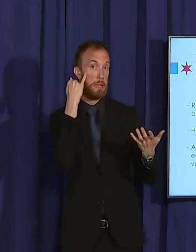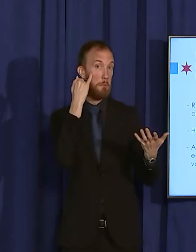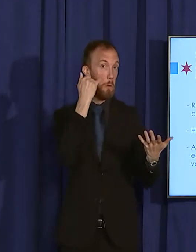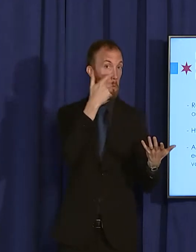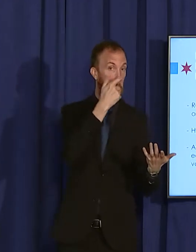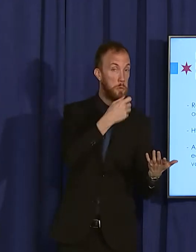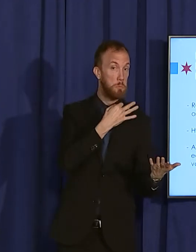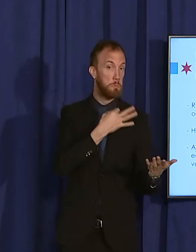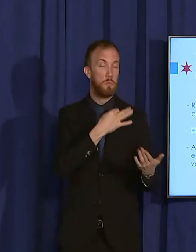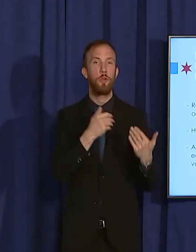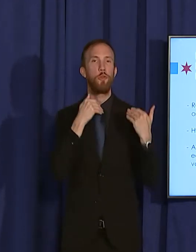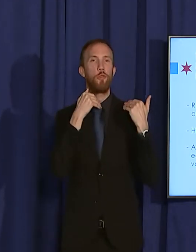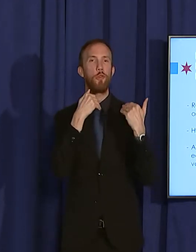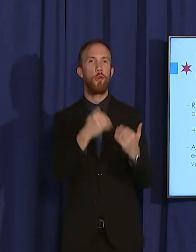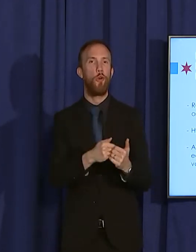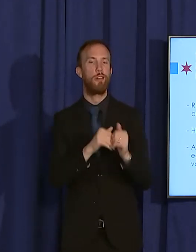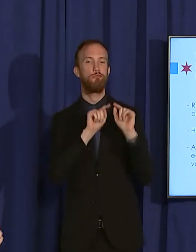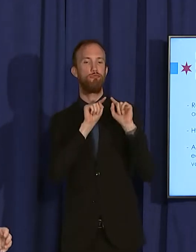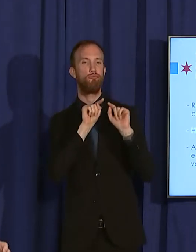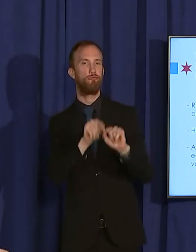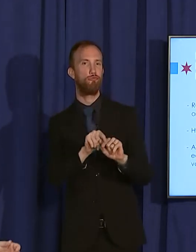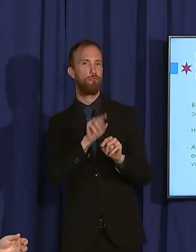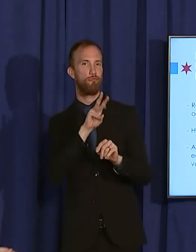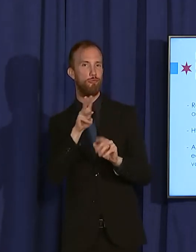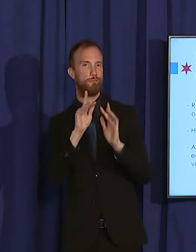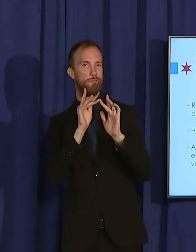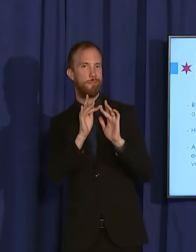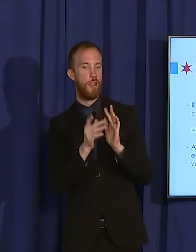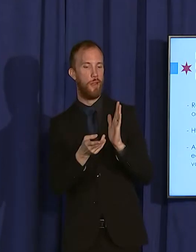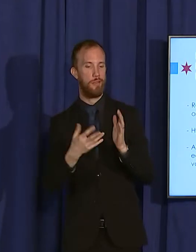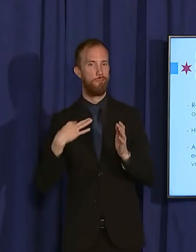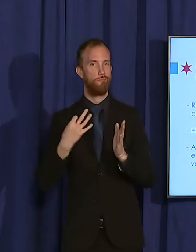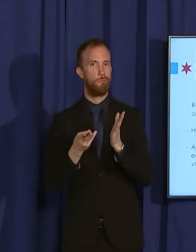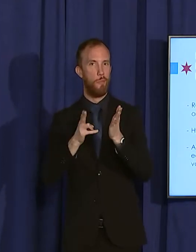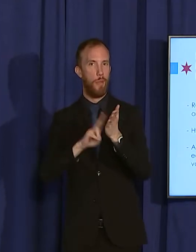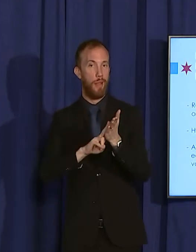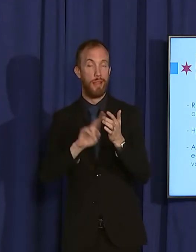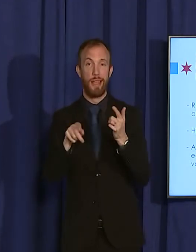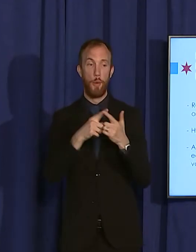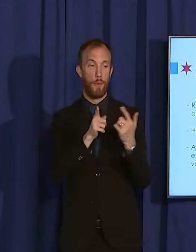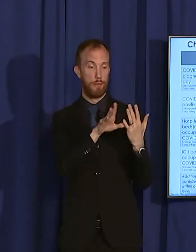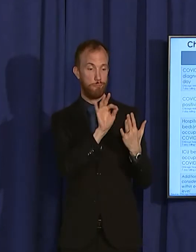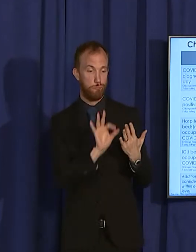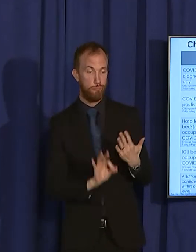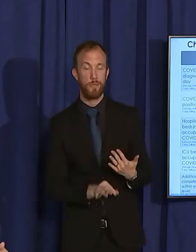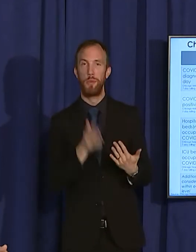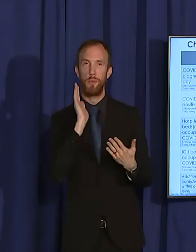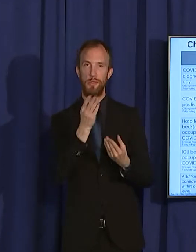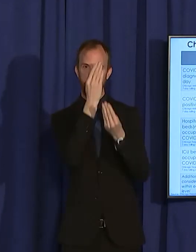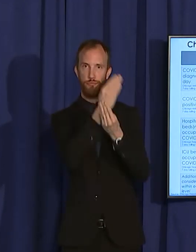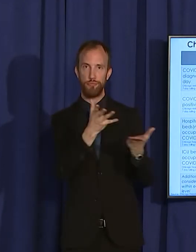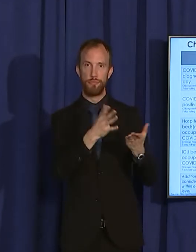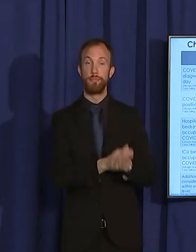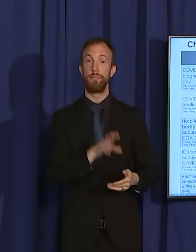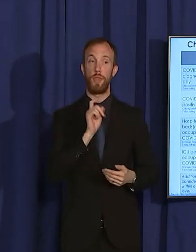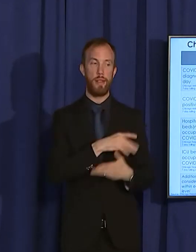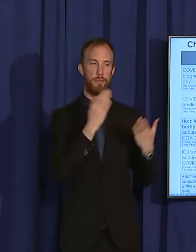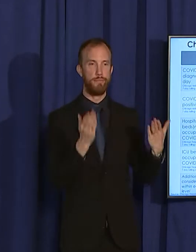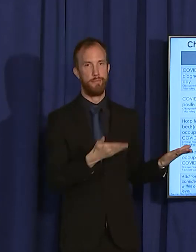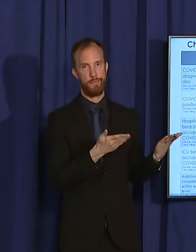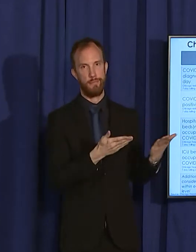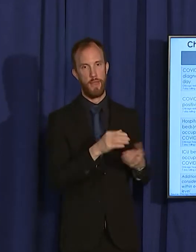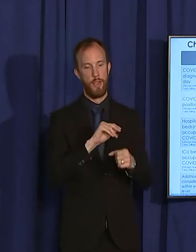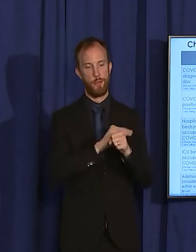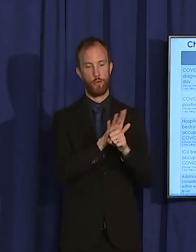go to the website and apply, and we will share the news when the awardees are selected. Okay, so here's how we're doing with our